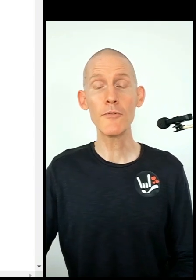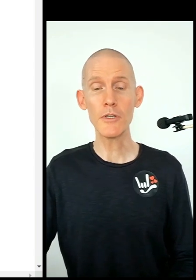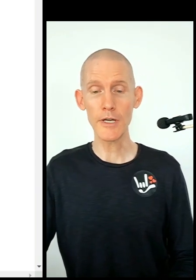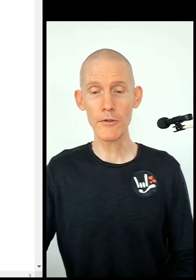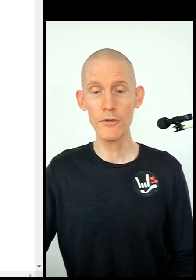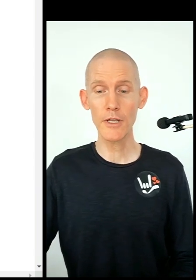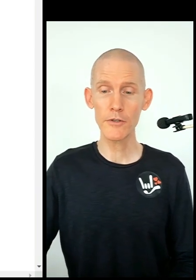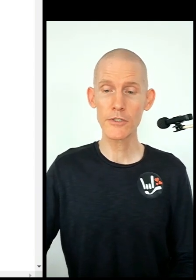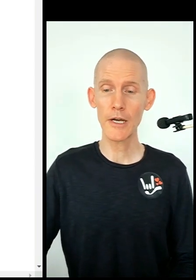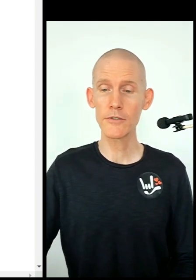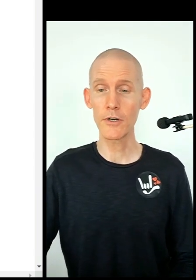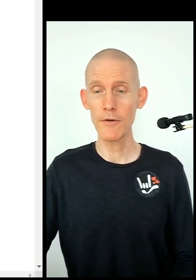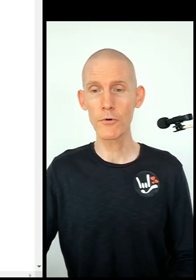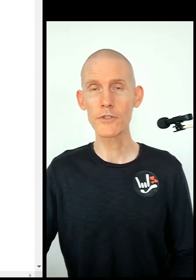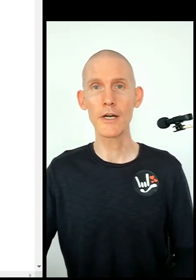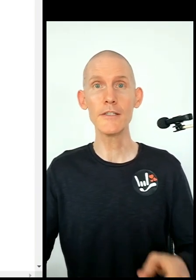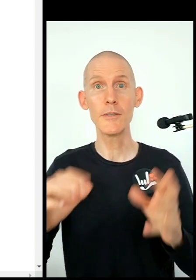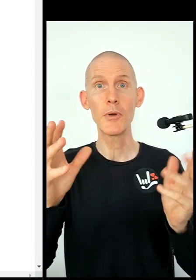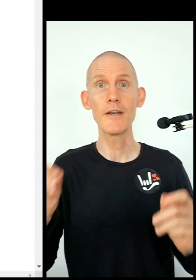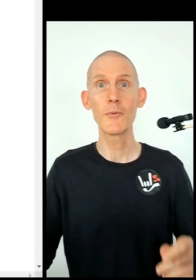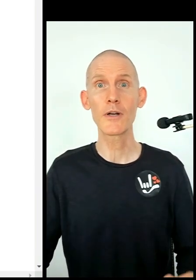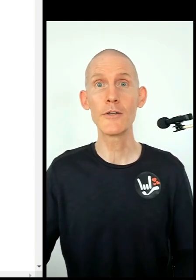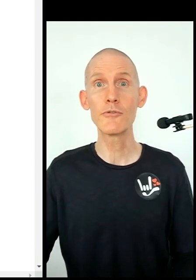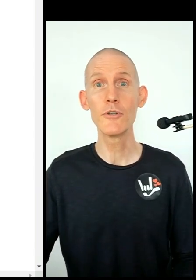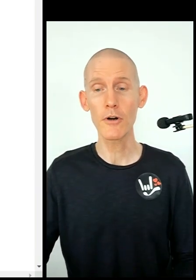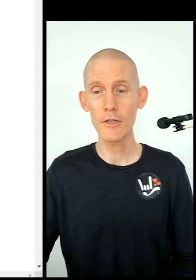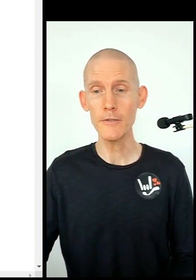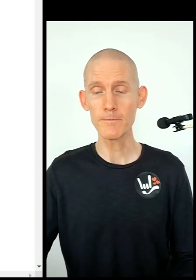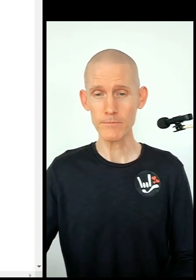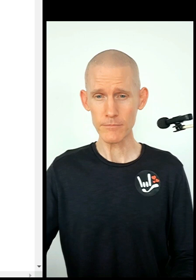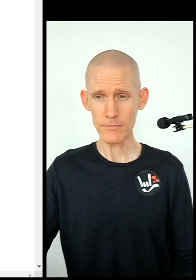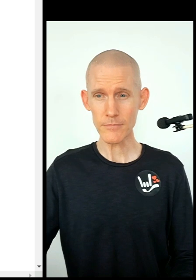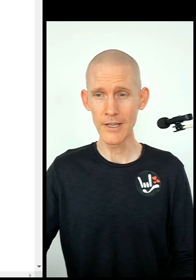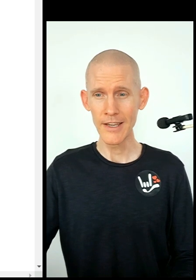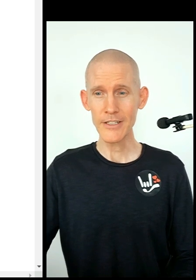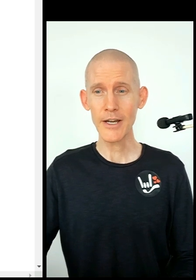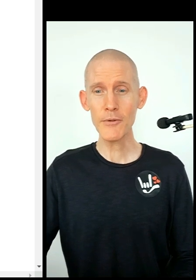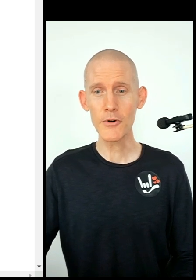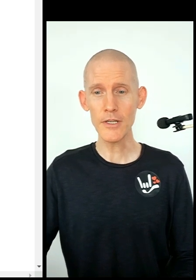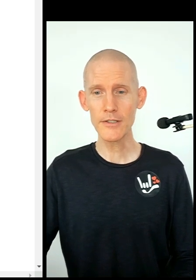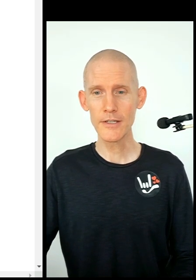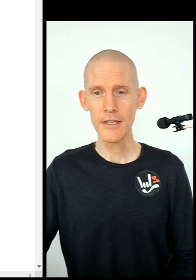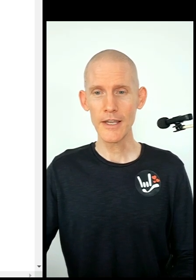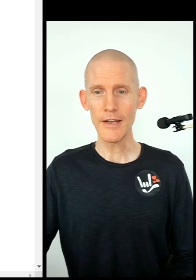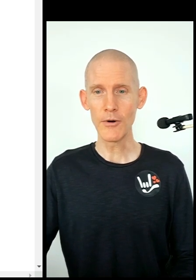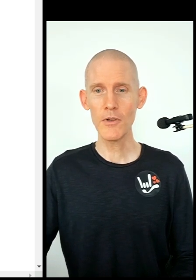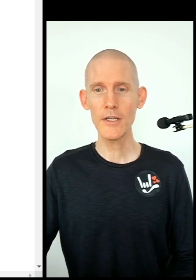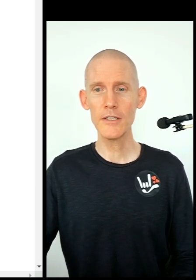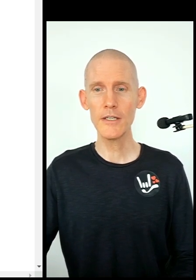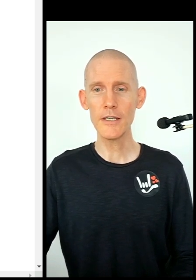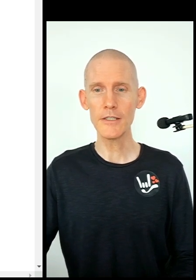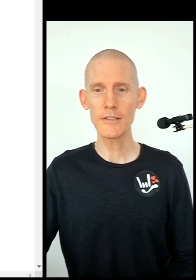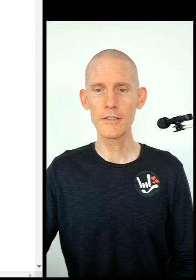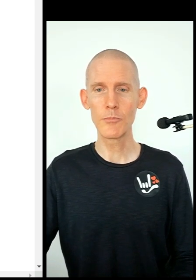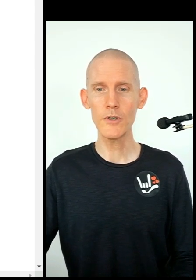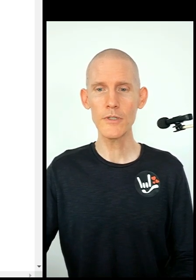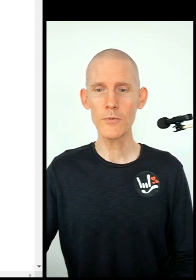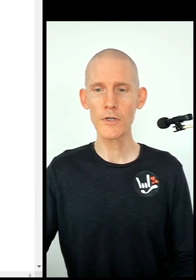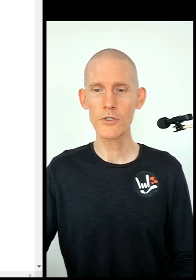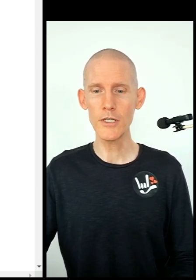with a PDF you can download, letter size or A4 size, depending on what country you're in. Download it, and the whole idea